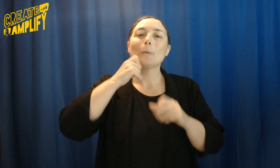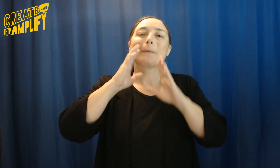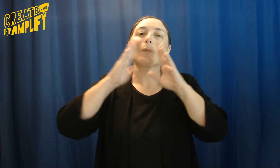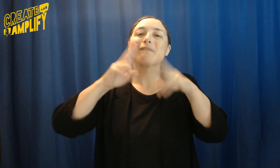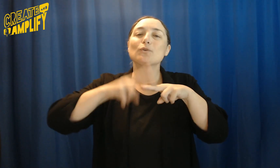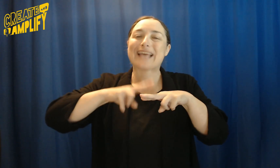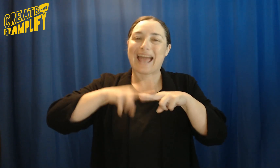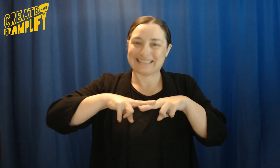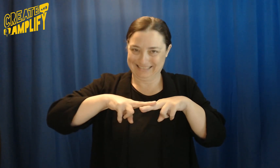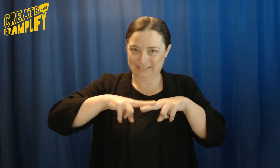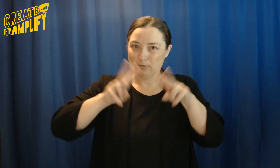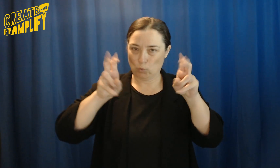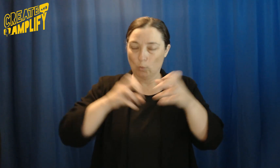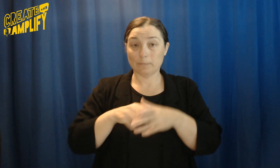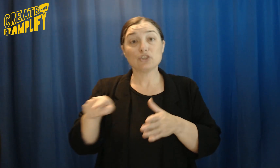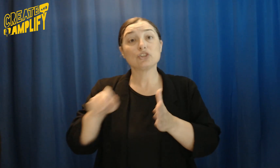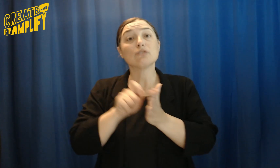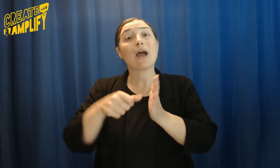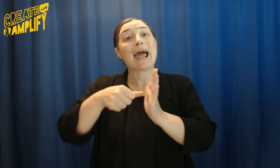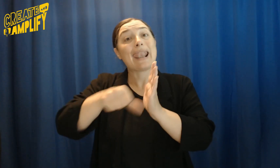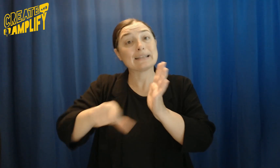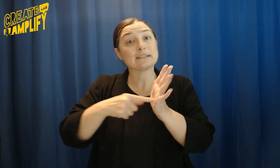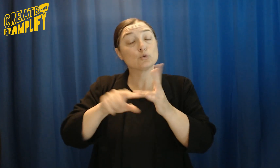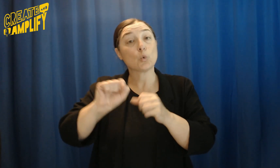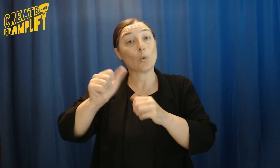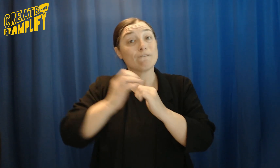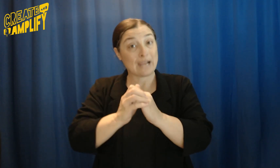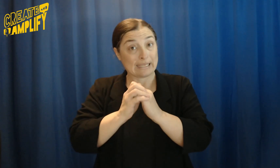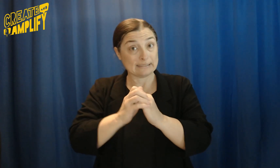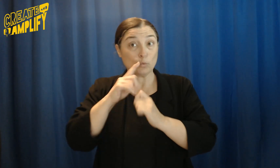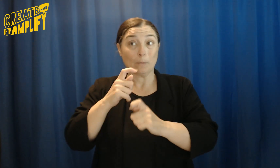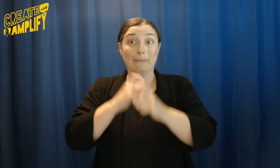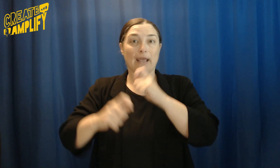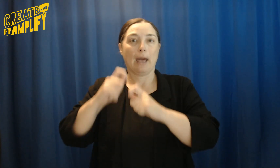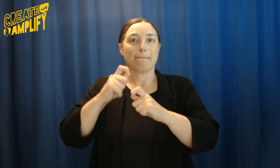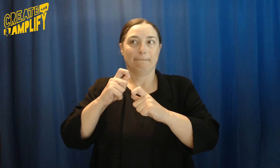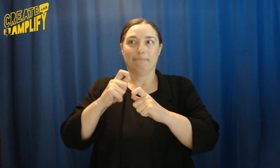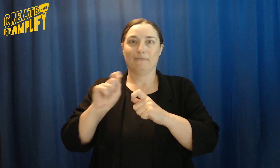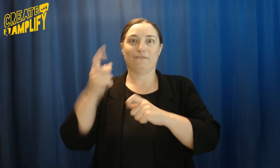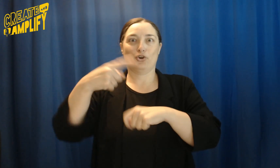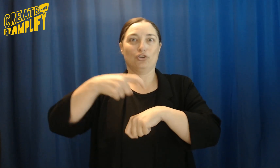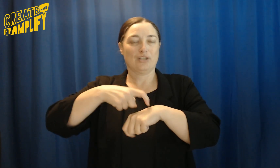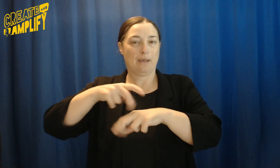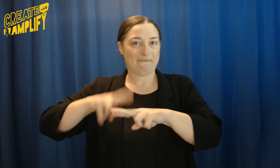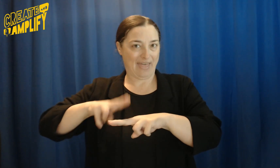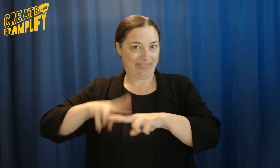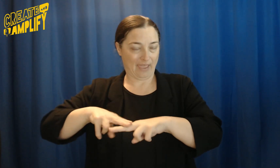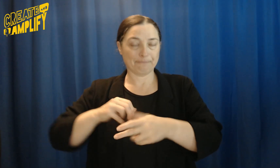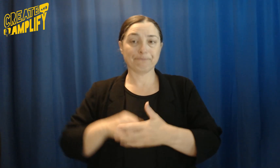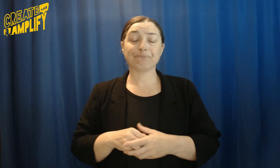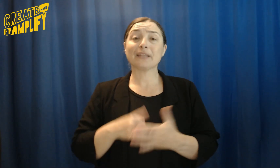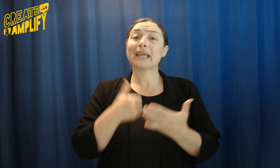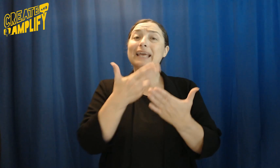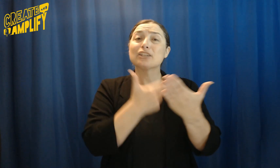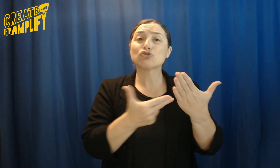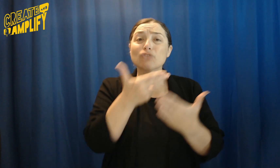a letter to her dear friend who was about to become a father for the first time. The book was going to be illustrated, very